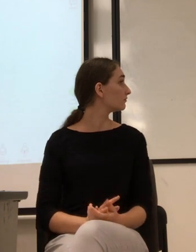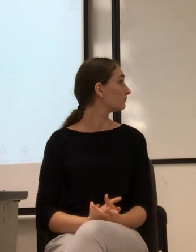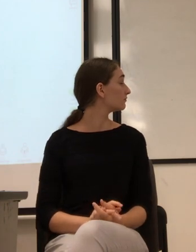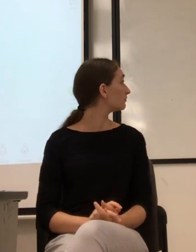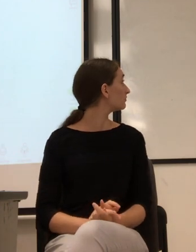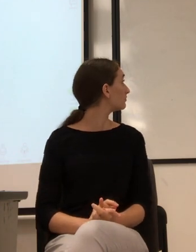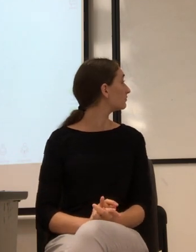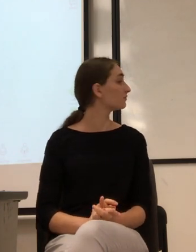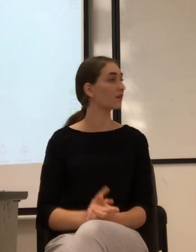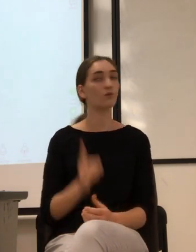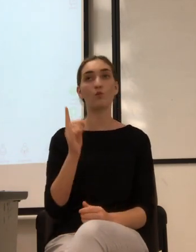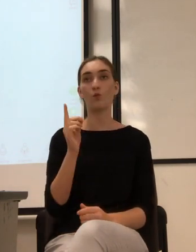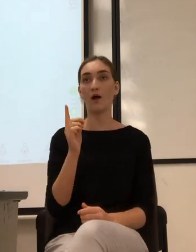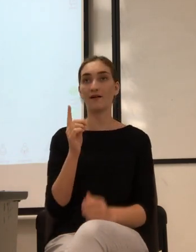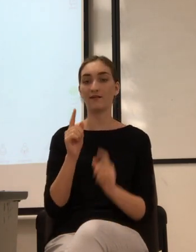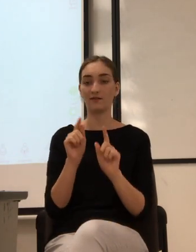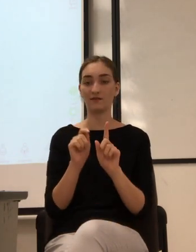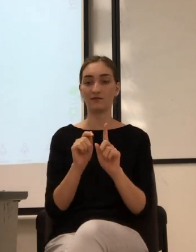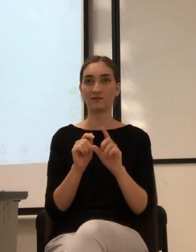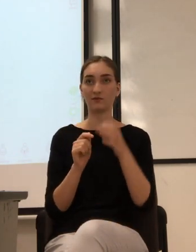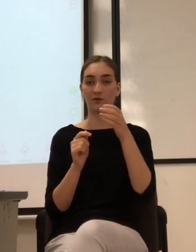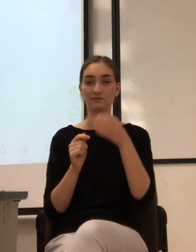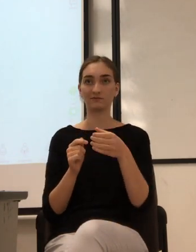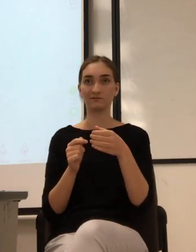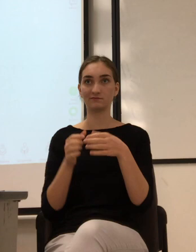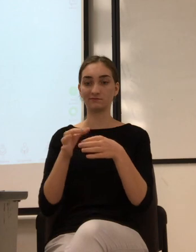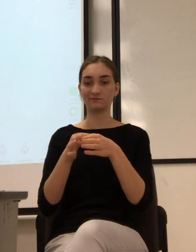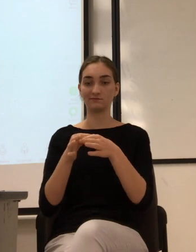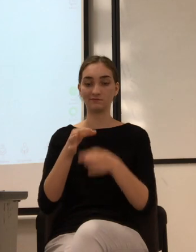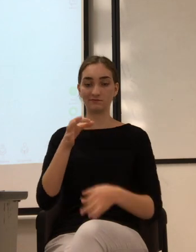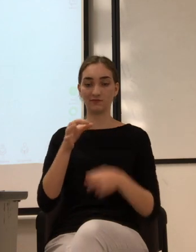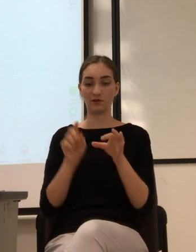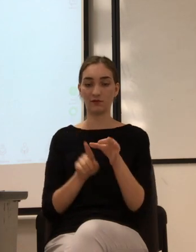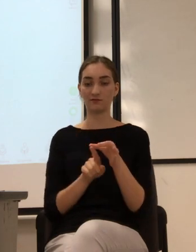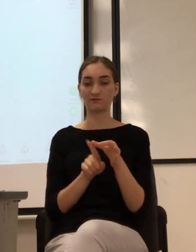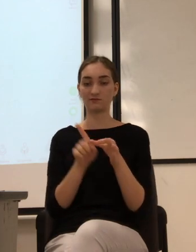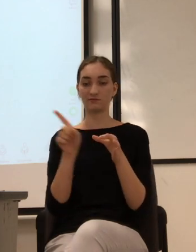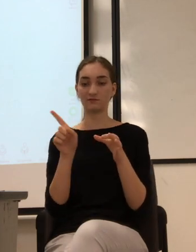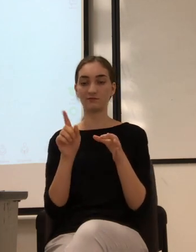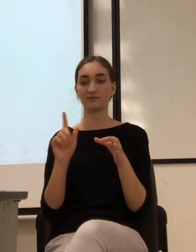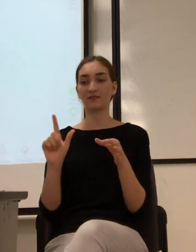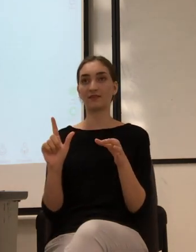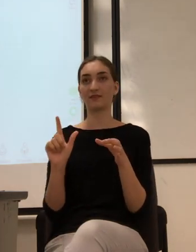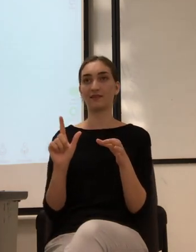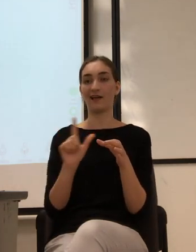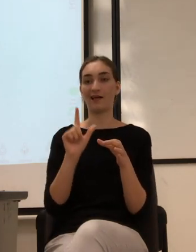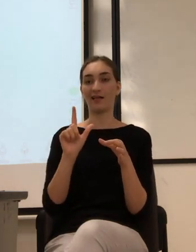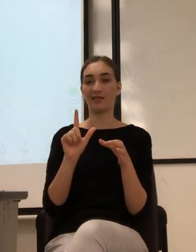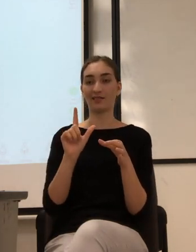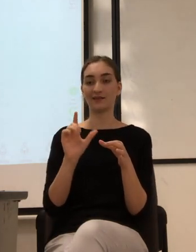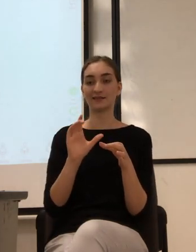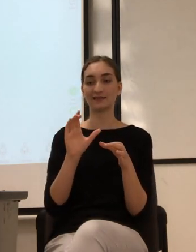Branch coming off of it, it's kind of short, the LCA, the left coronary artery.